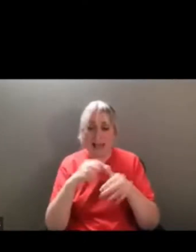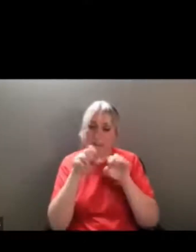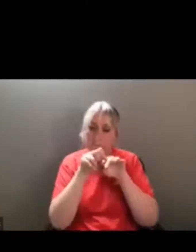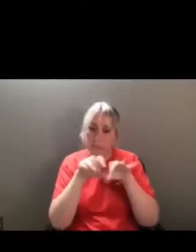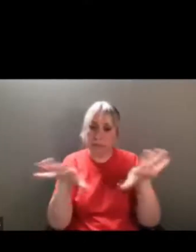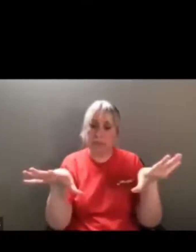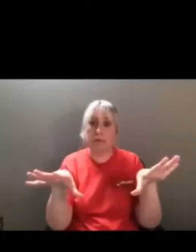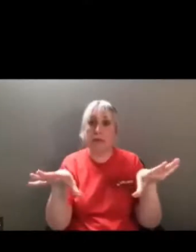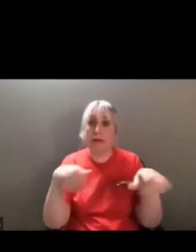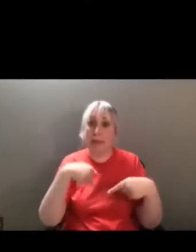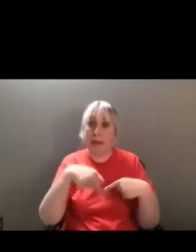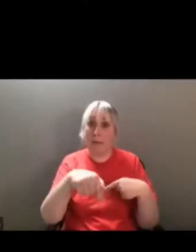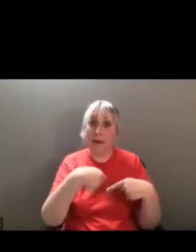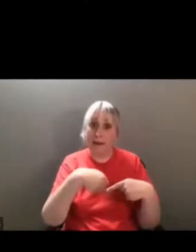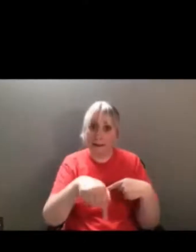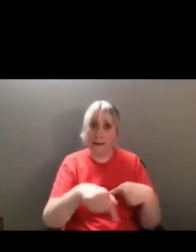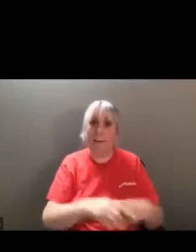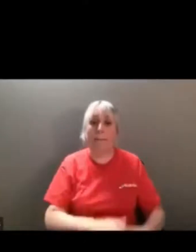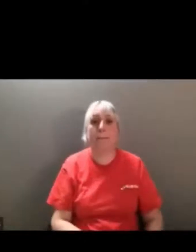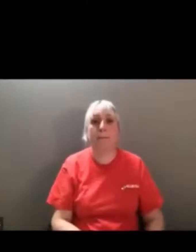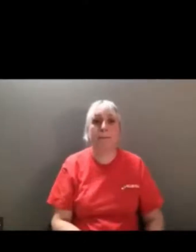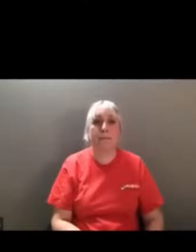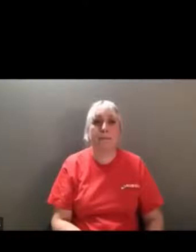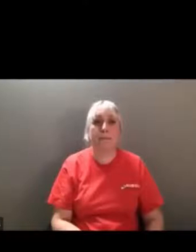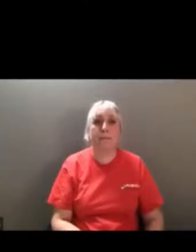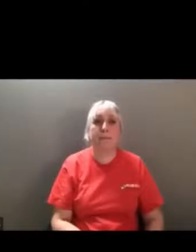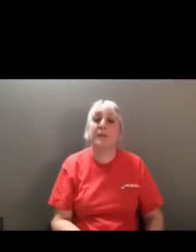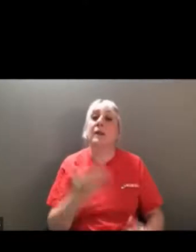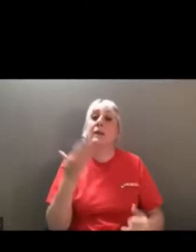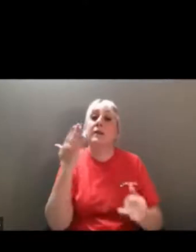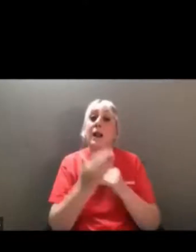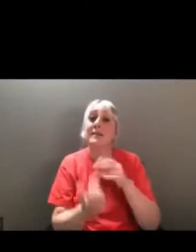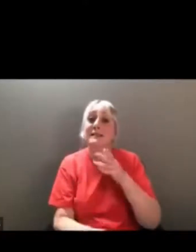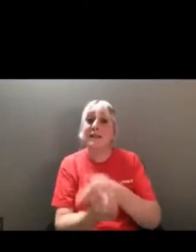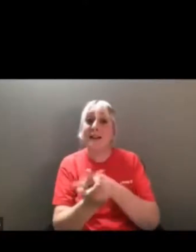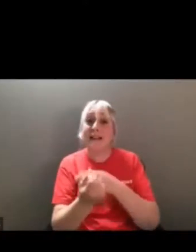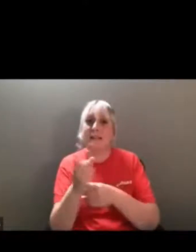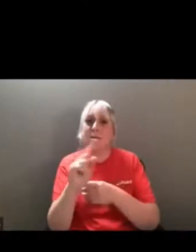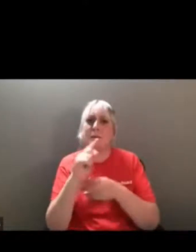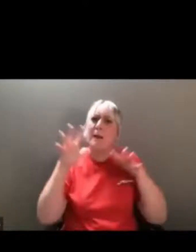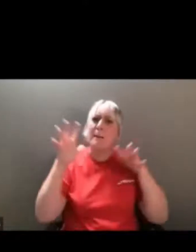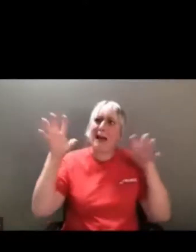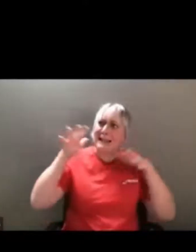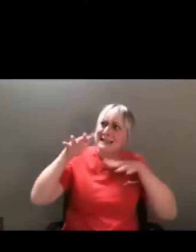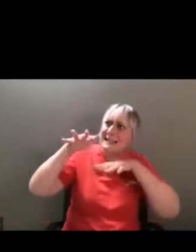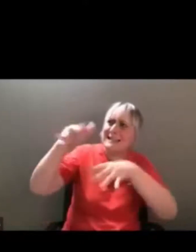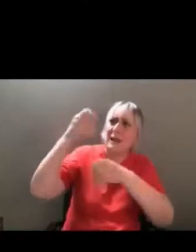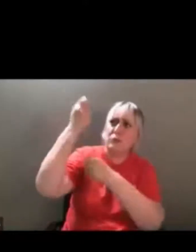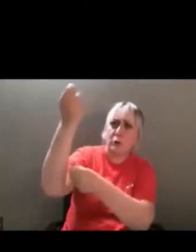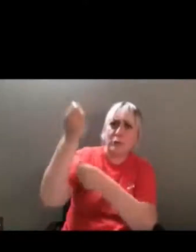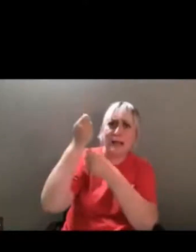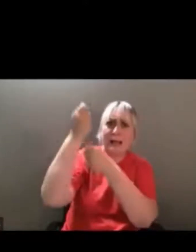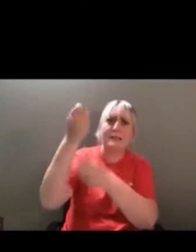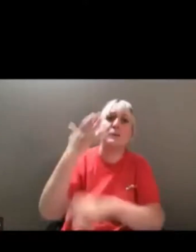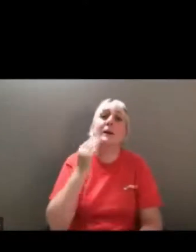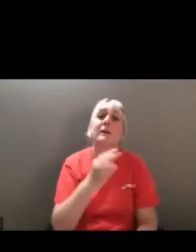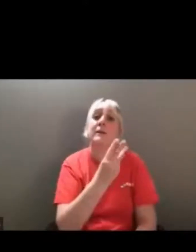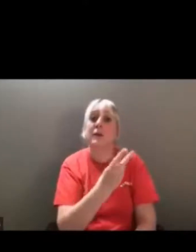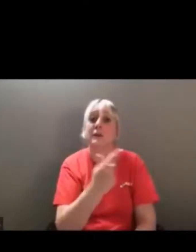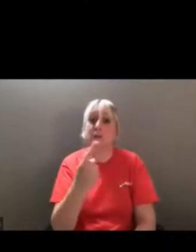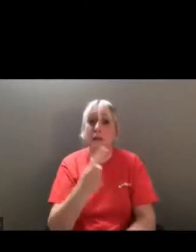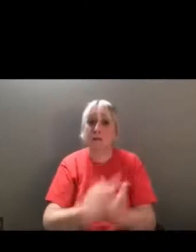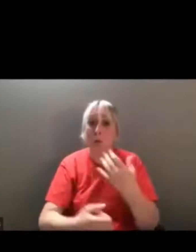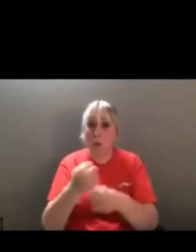week. The final event was a mass protest outside Atos headquarters on the 31st of August 2012.